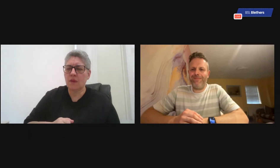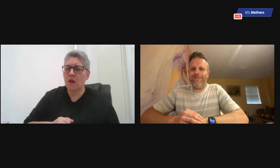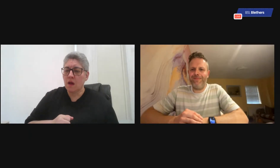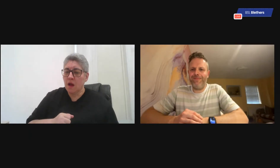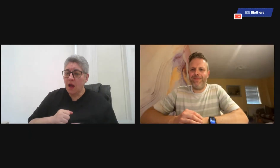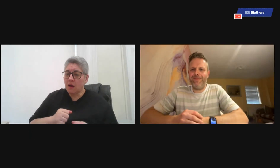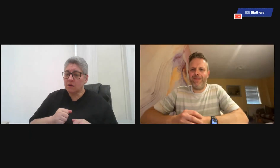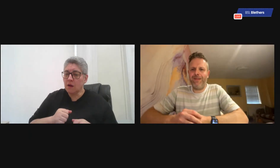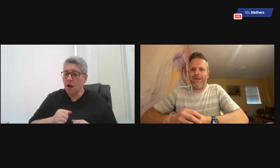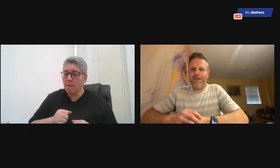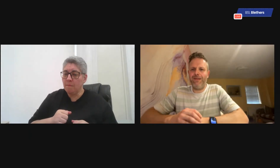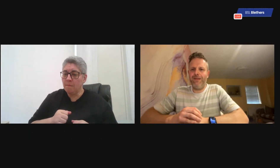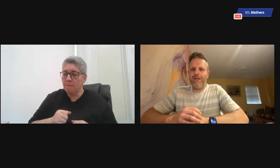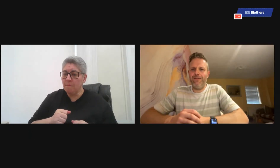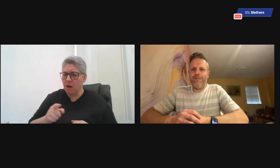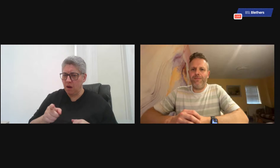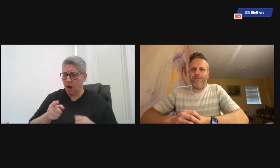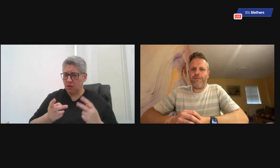That's lovely.